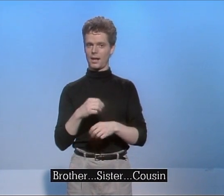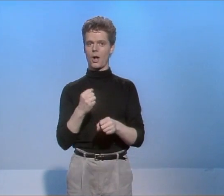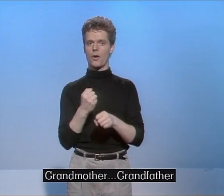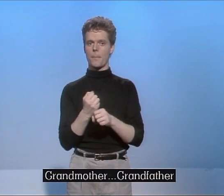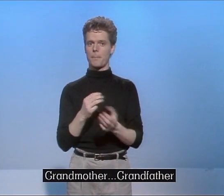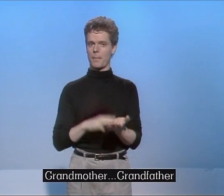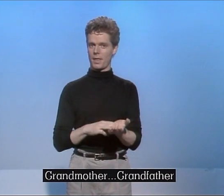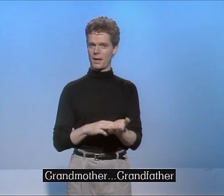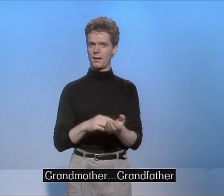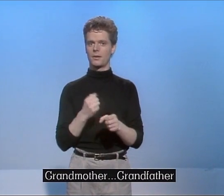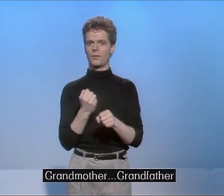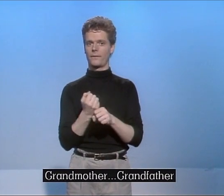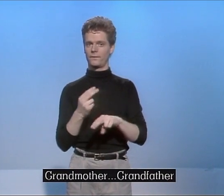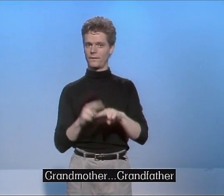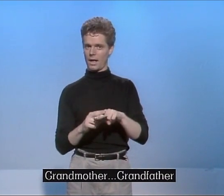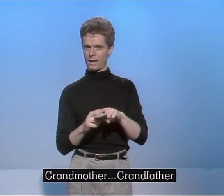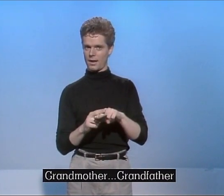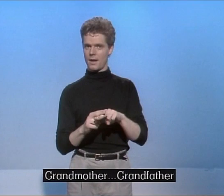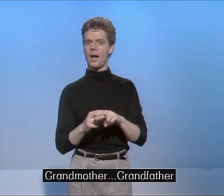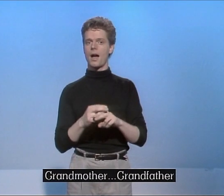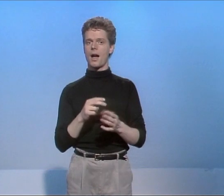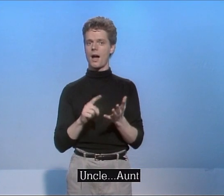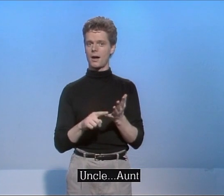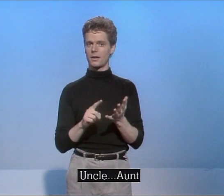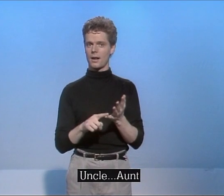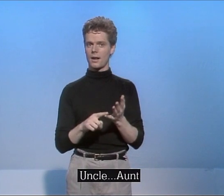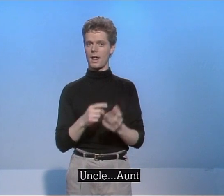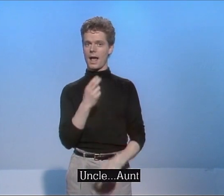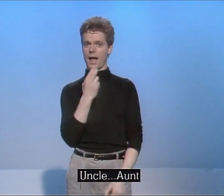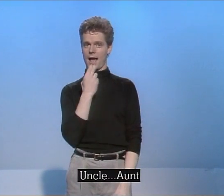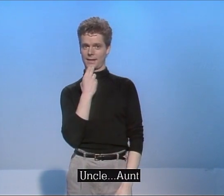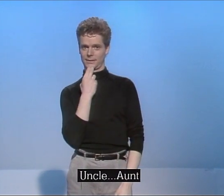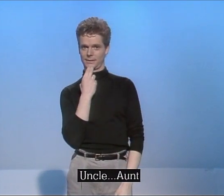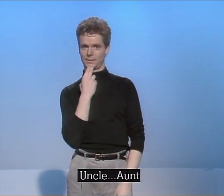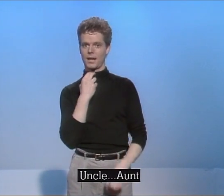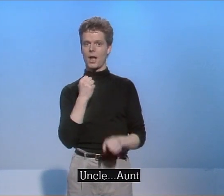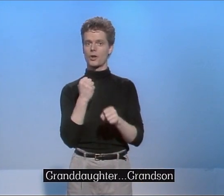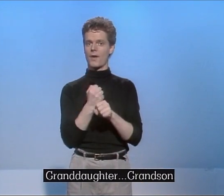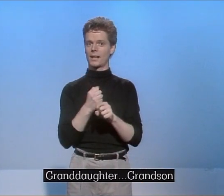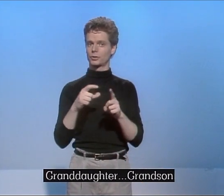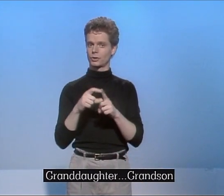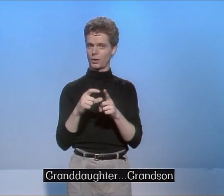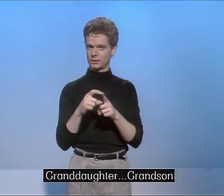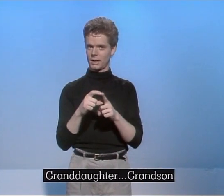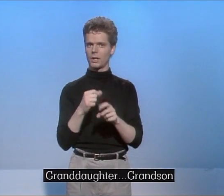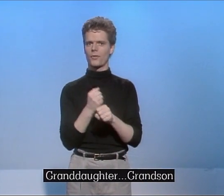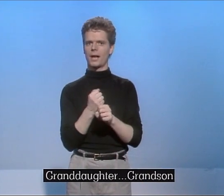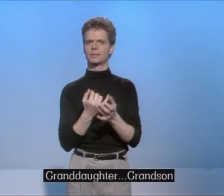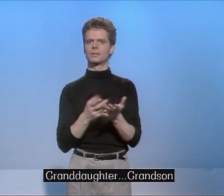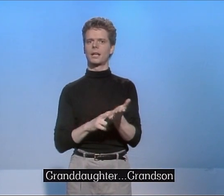cousin, grandmother, grandfather, uncle, aunt, granddaughter,